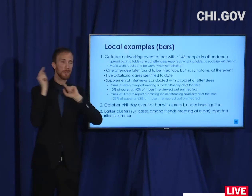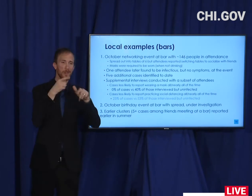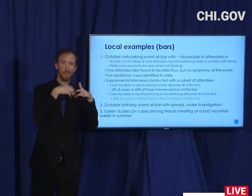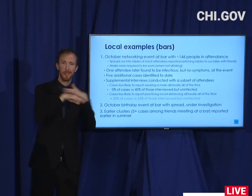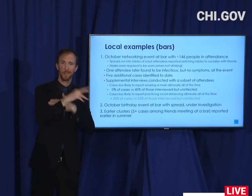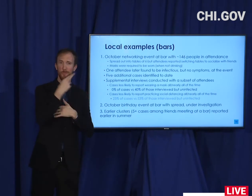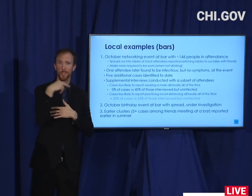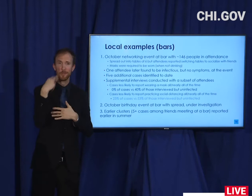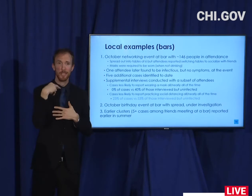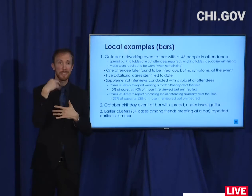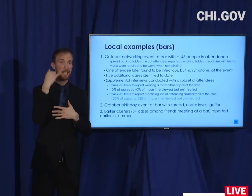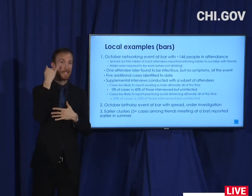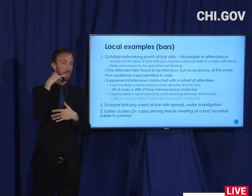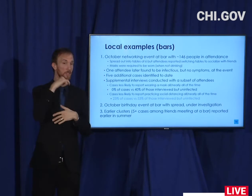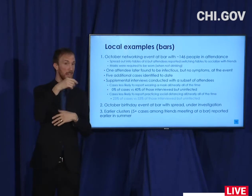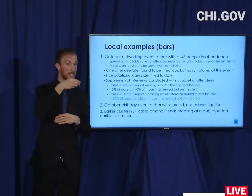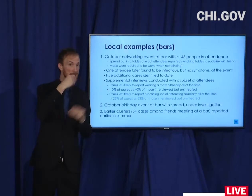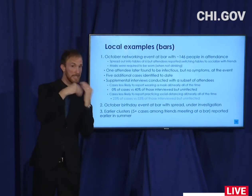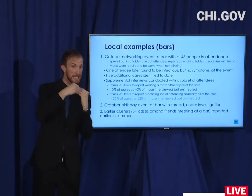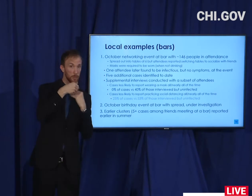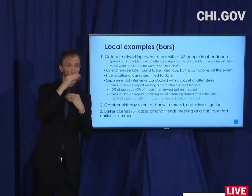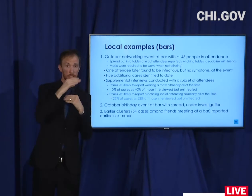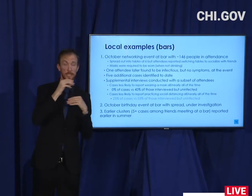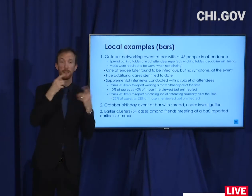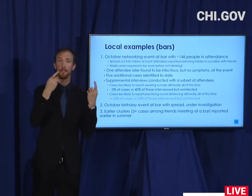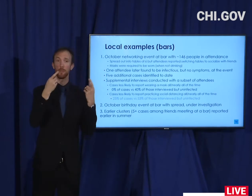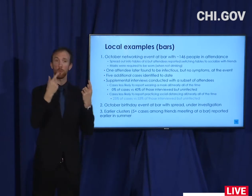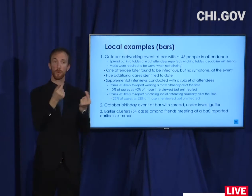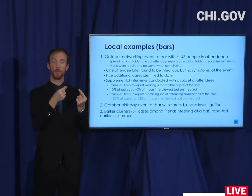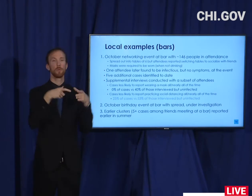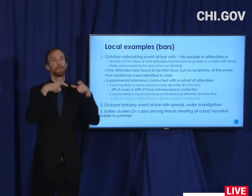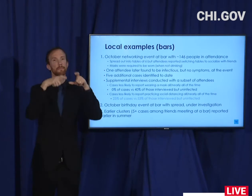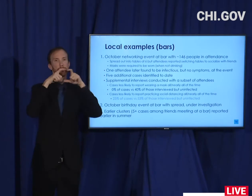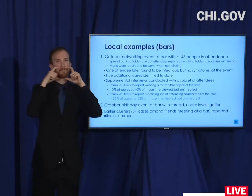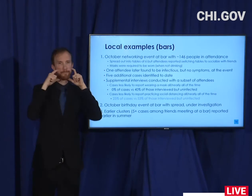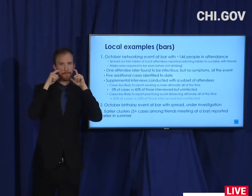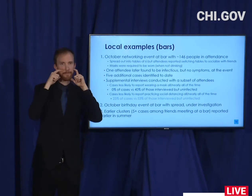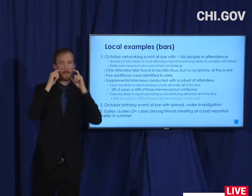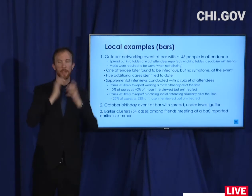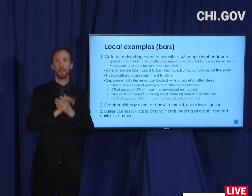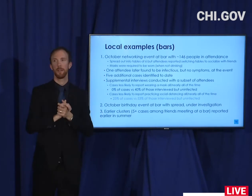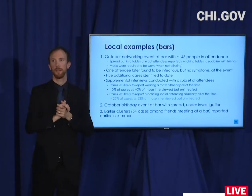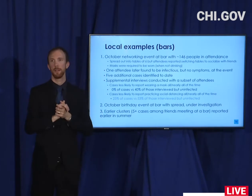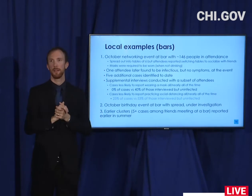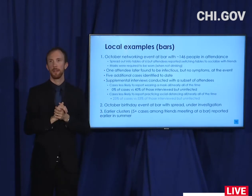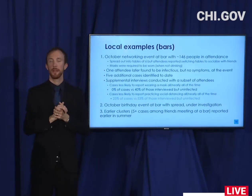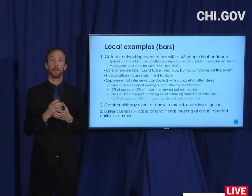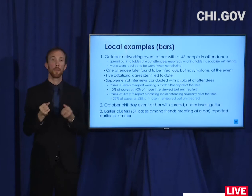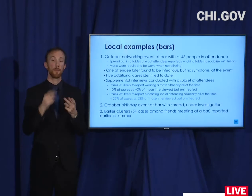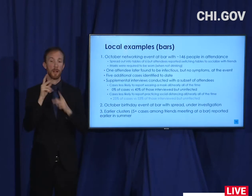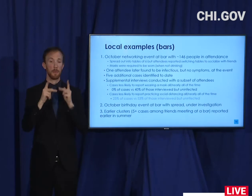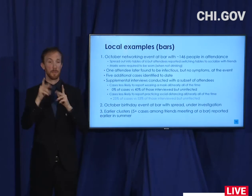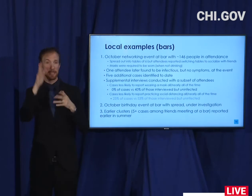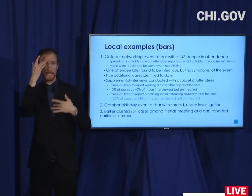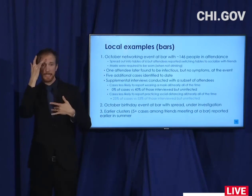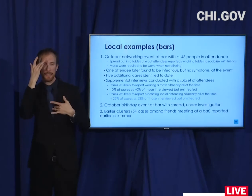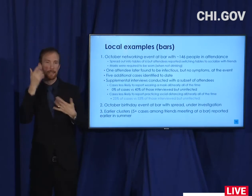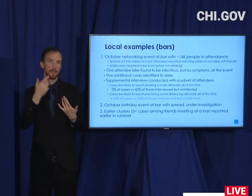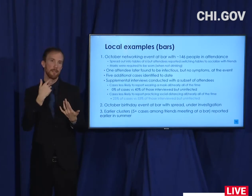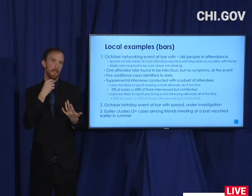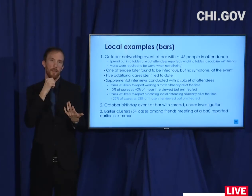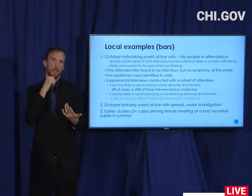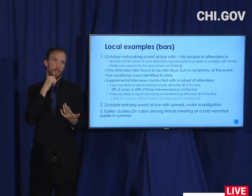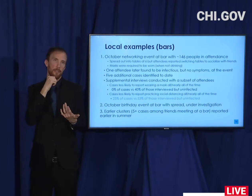whenever you're not eating. We also heard that the cases were less likely to report social distancing. 25% said they were